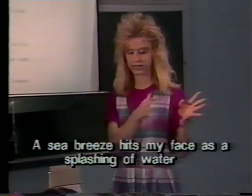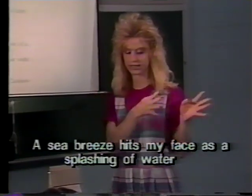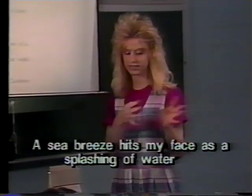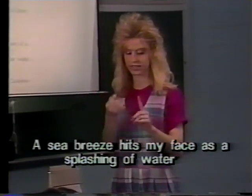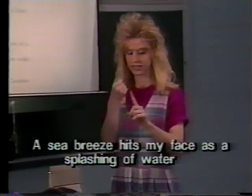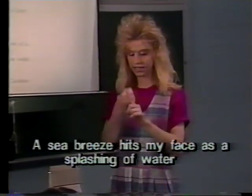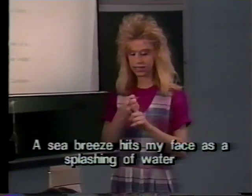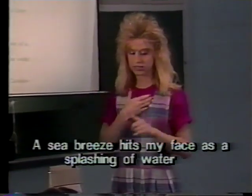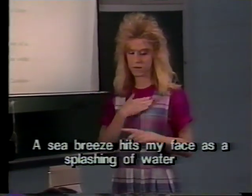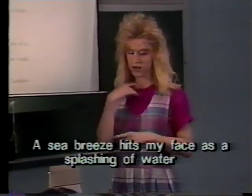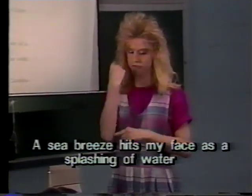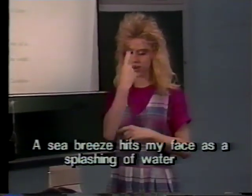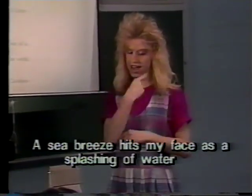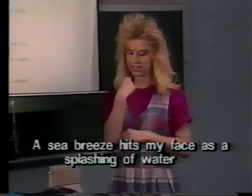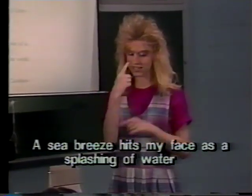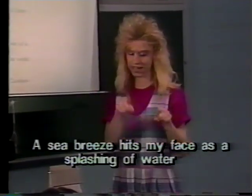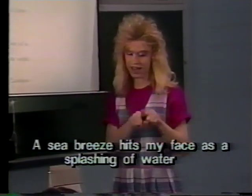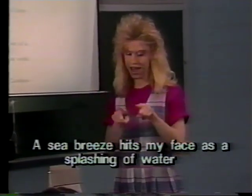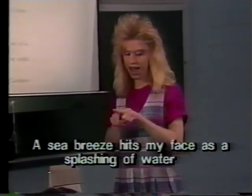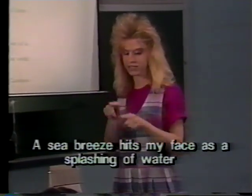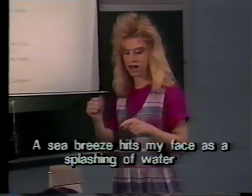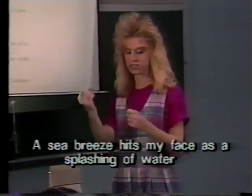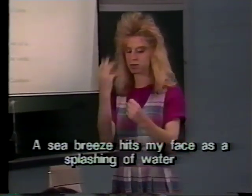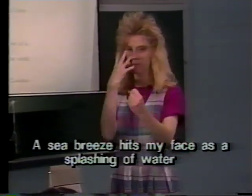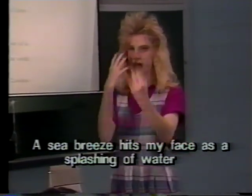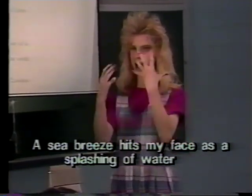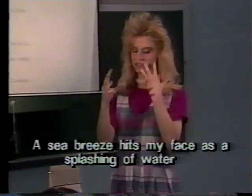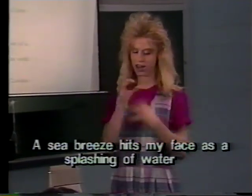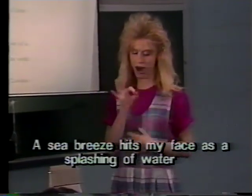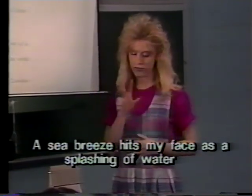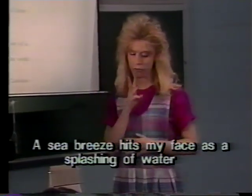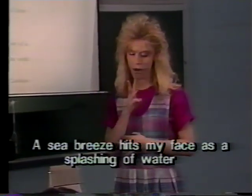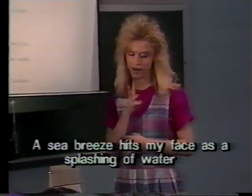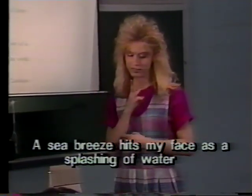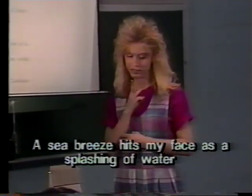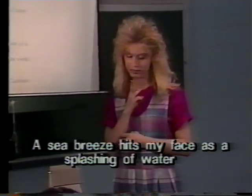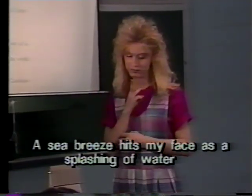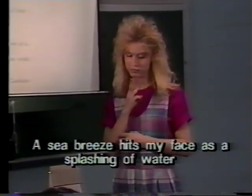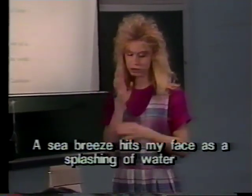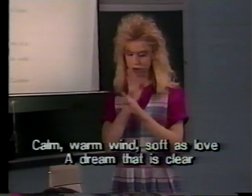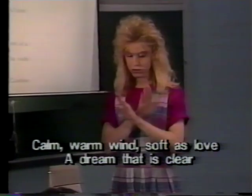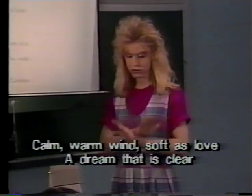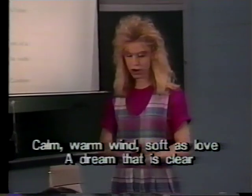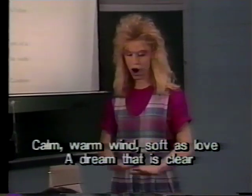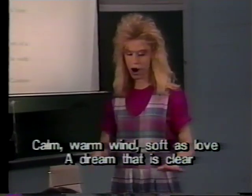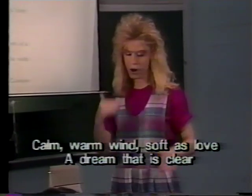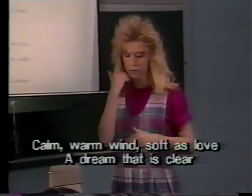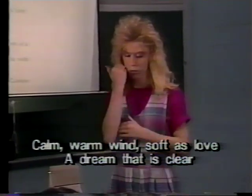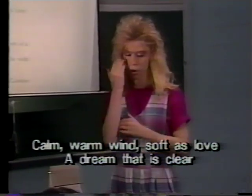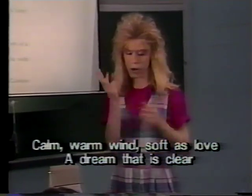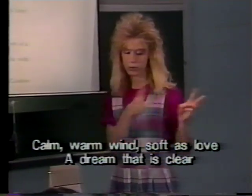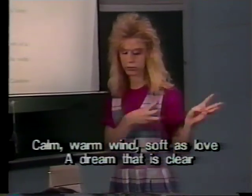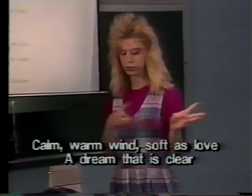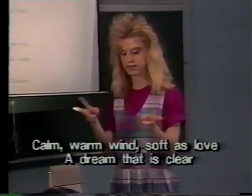plant, it's a plant, and that's plant of Walter, top